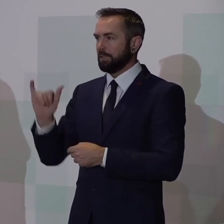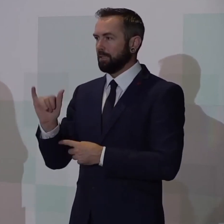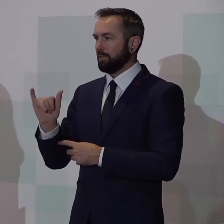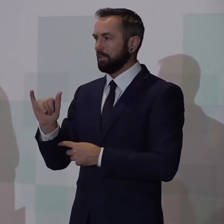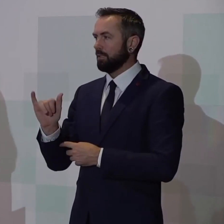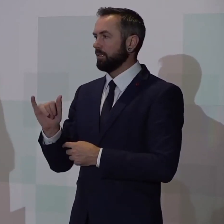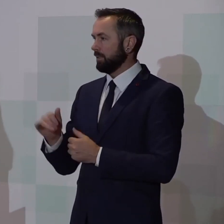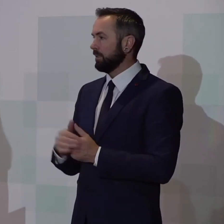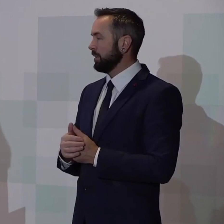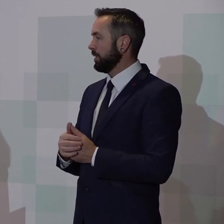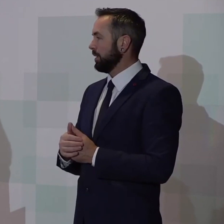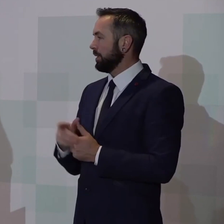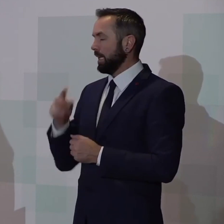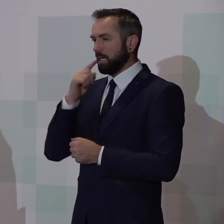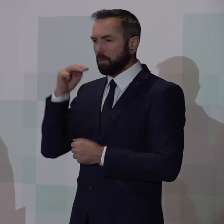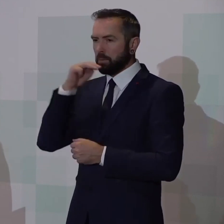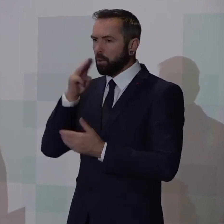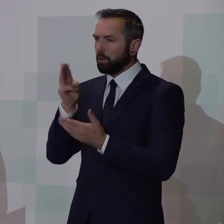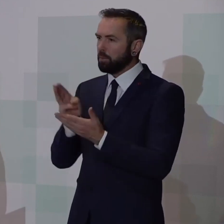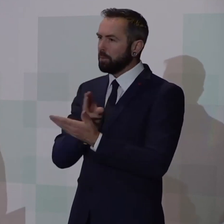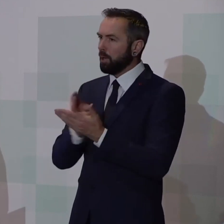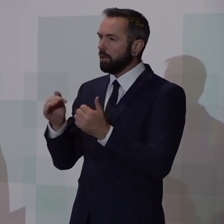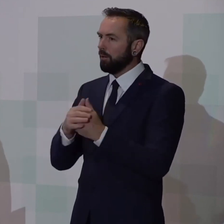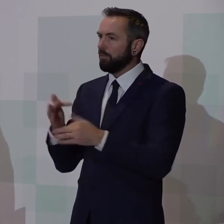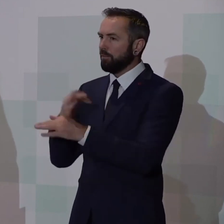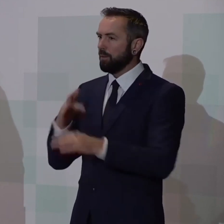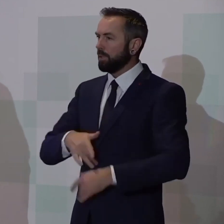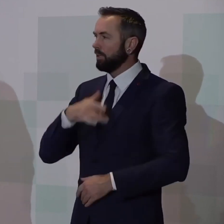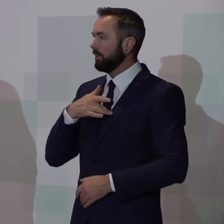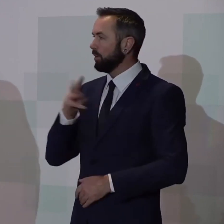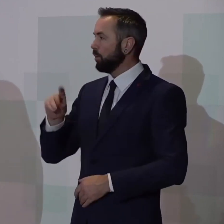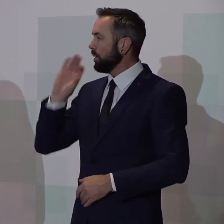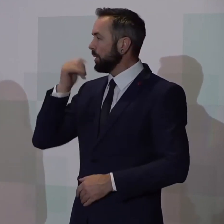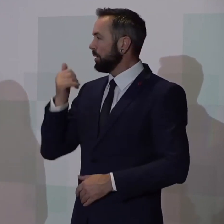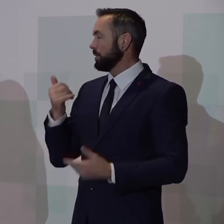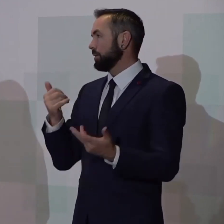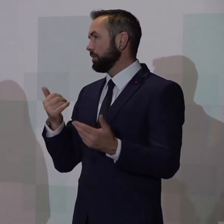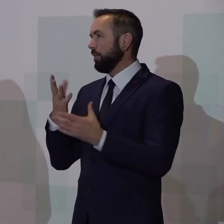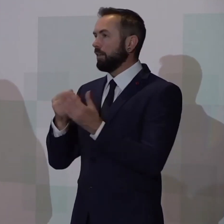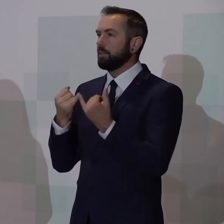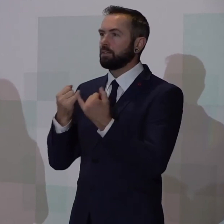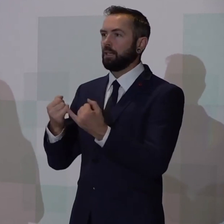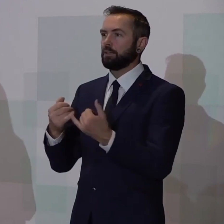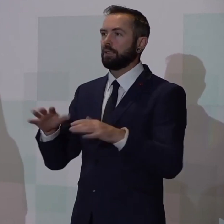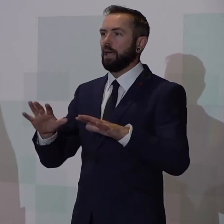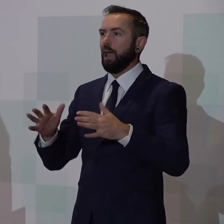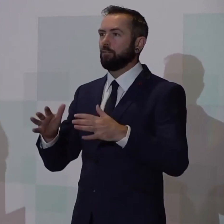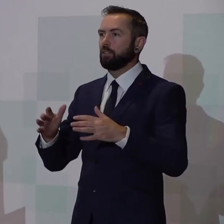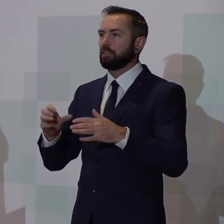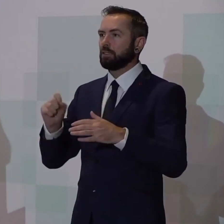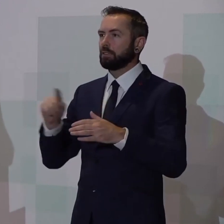or births, is a very important part of family life, because I suppose things like the average size of